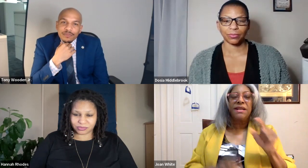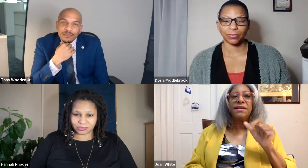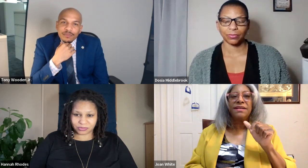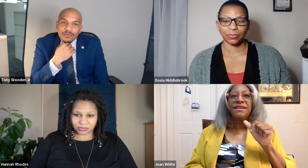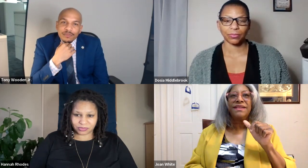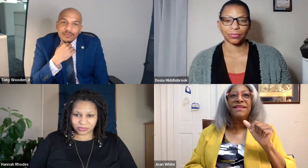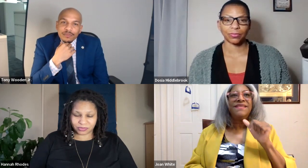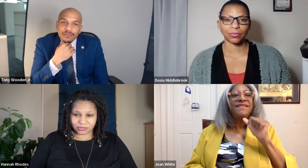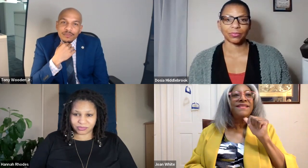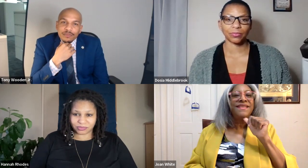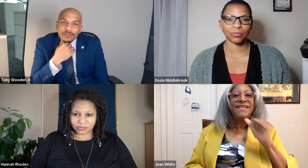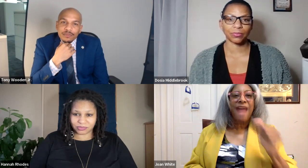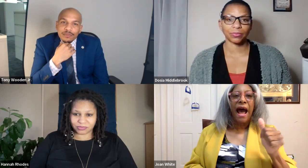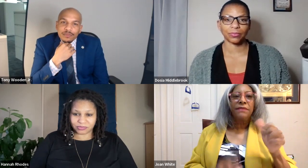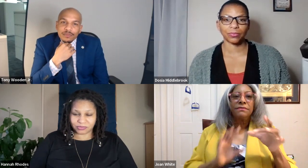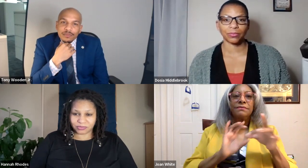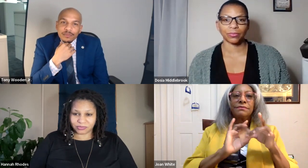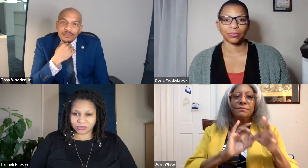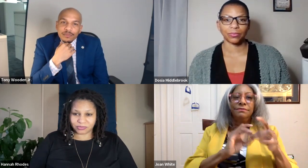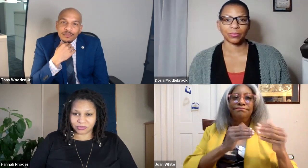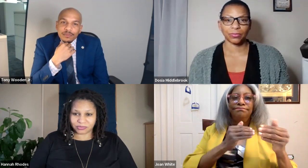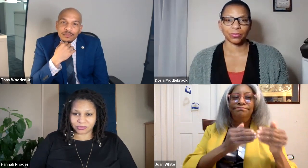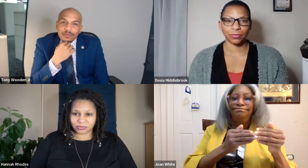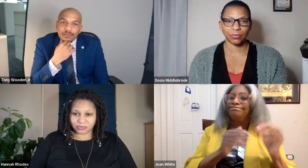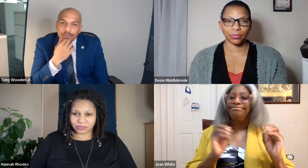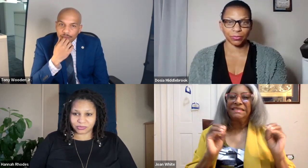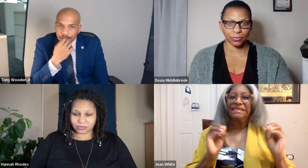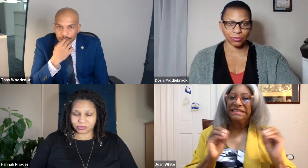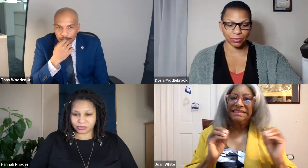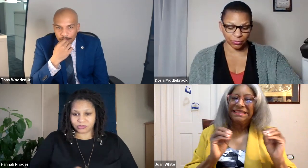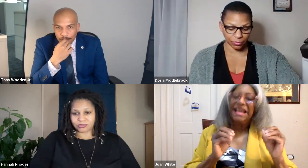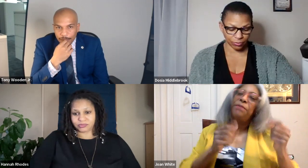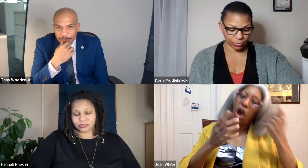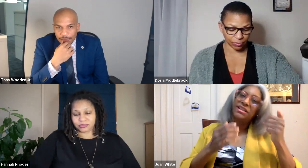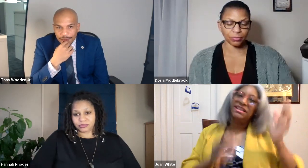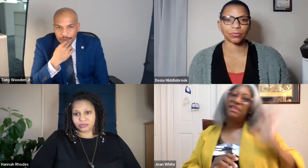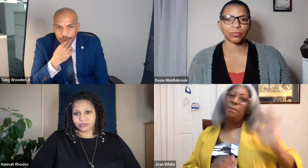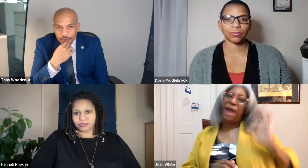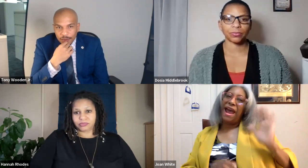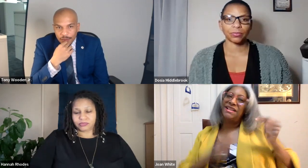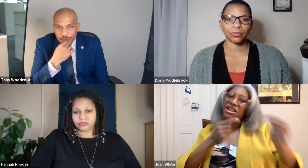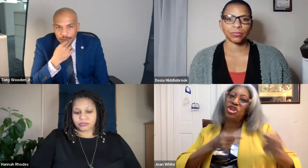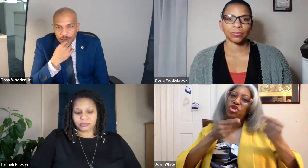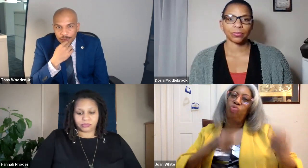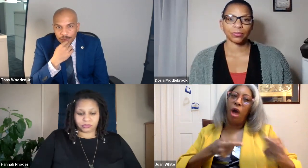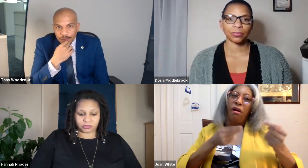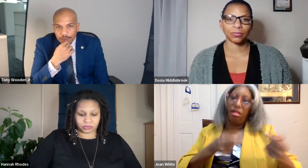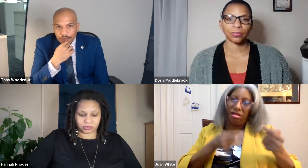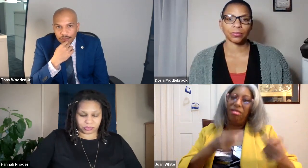was there at the home, of course, but it wasn't a close bond because,